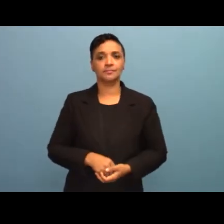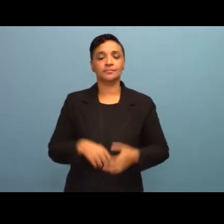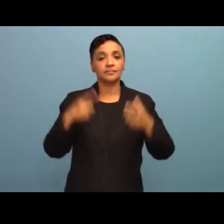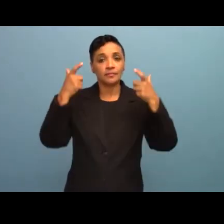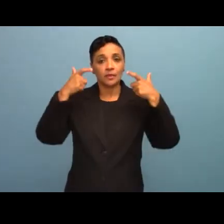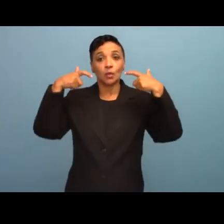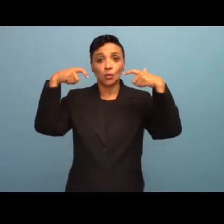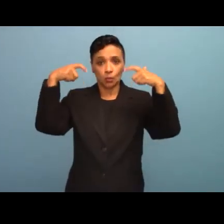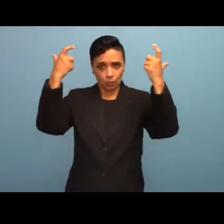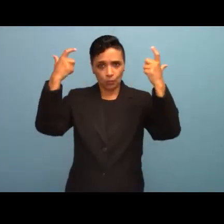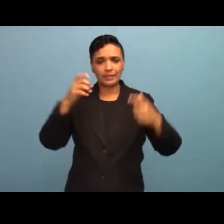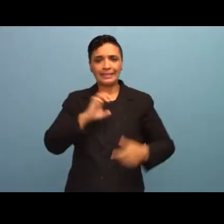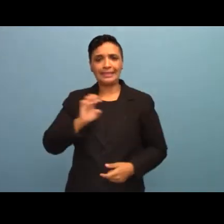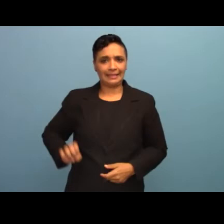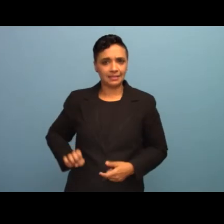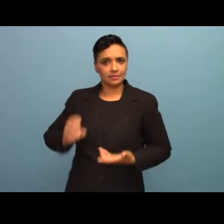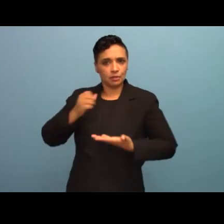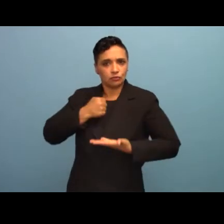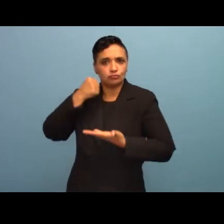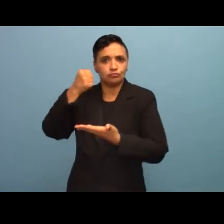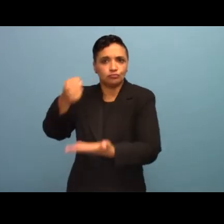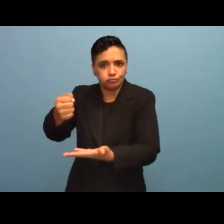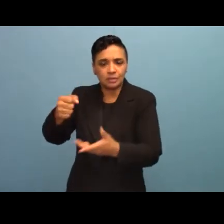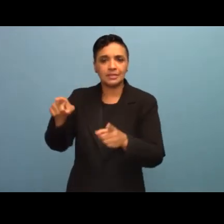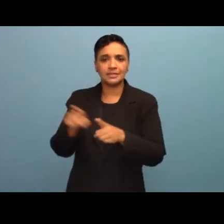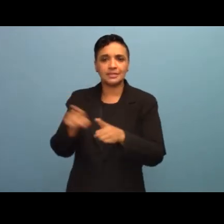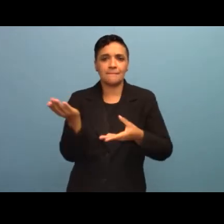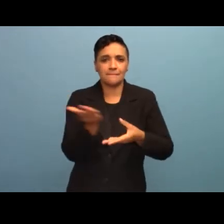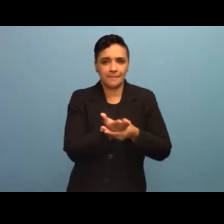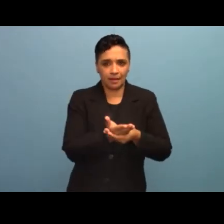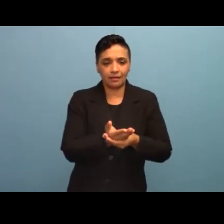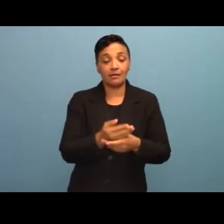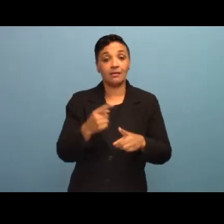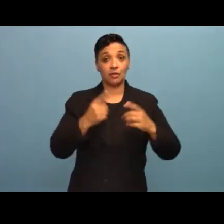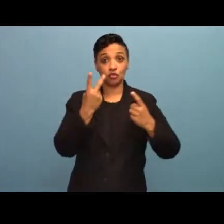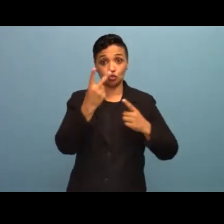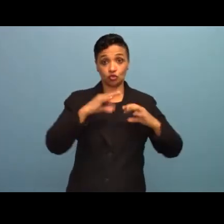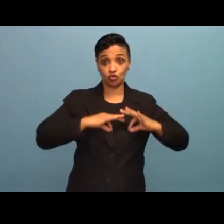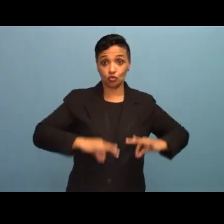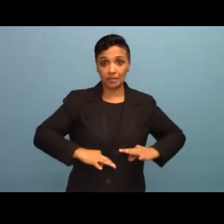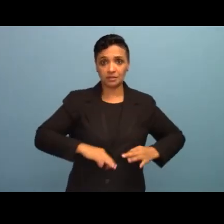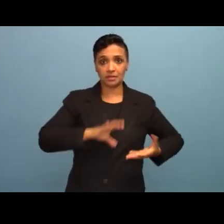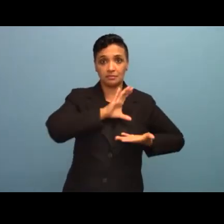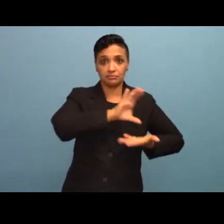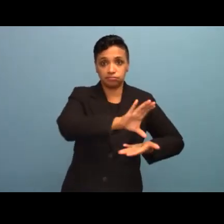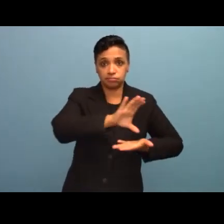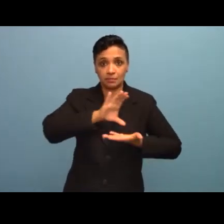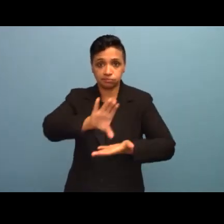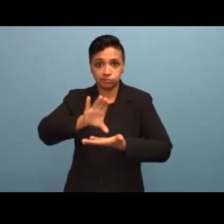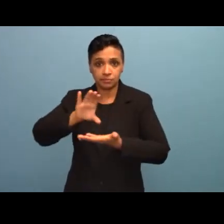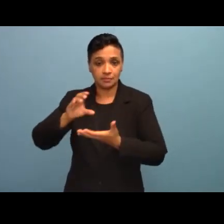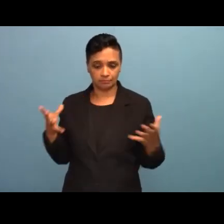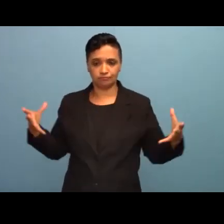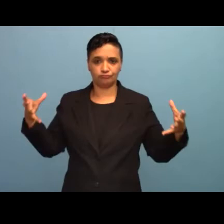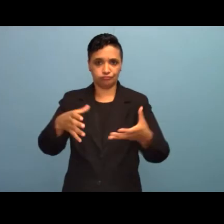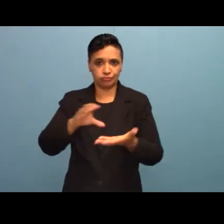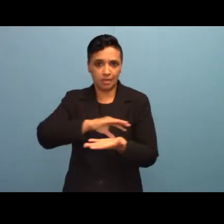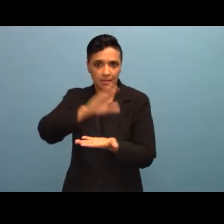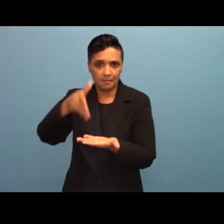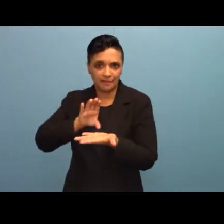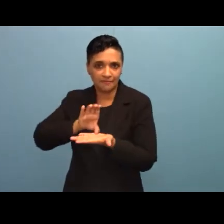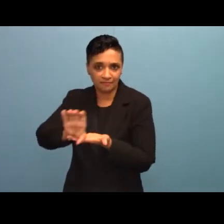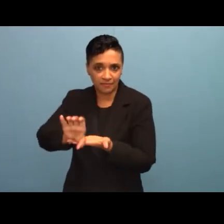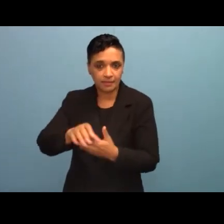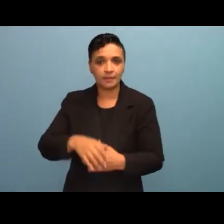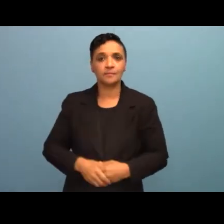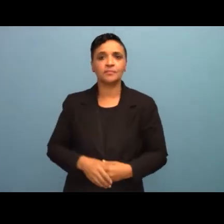Trust and Standard Chartered Bank, as well as both ministries, that of Health and Basic Education. During this pilot project,